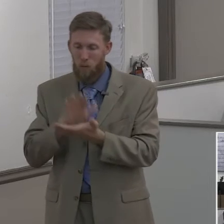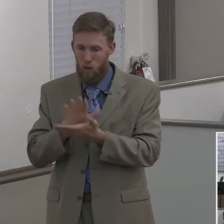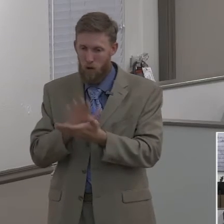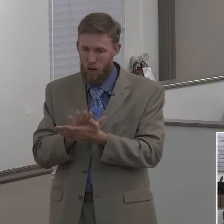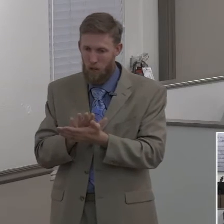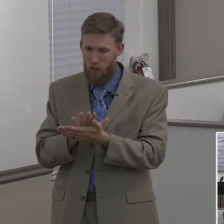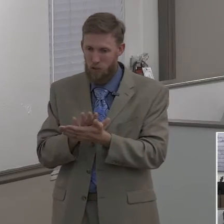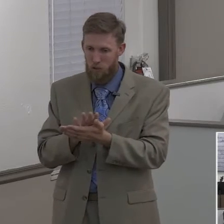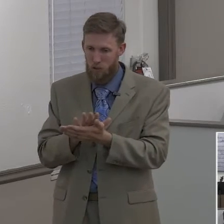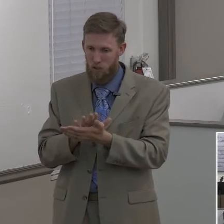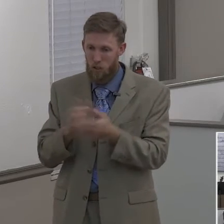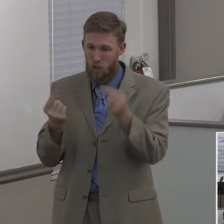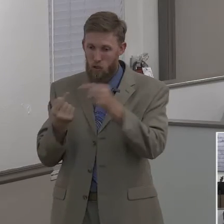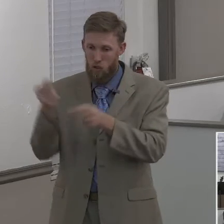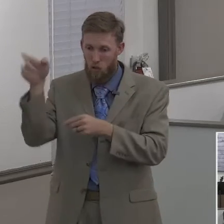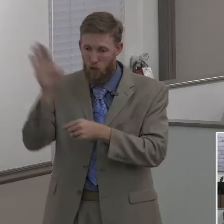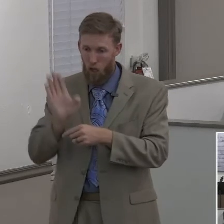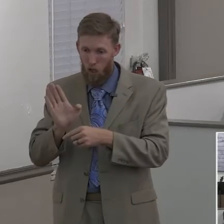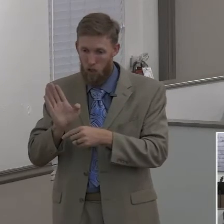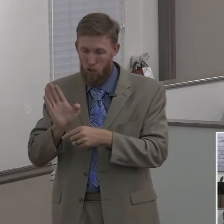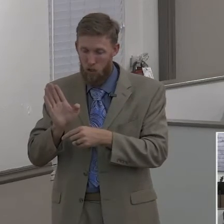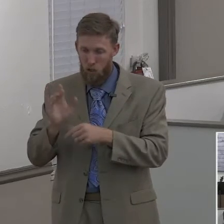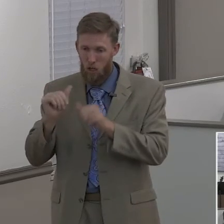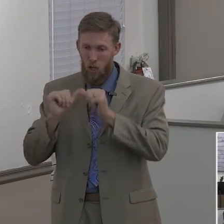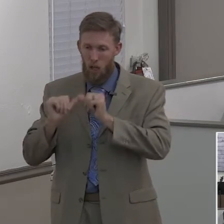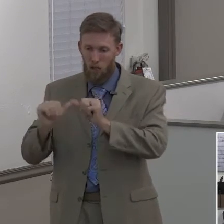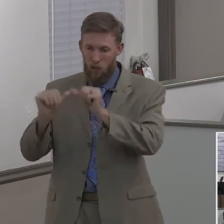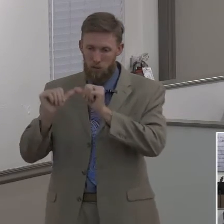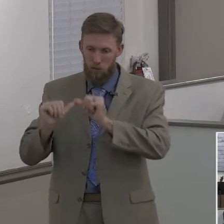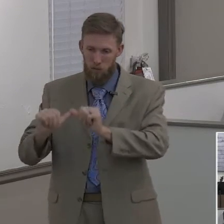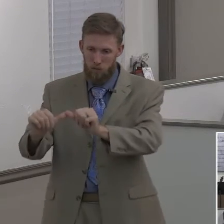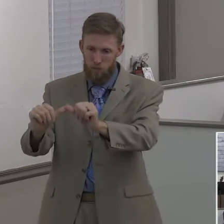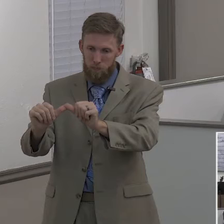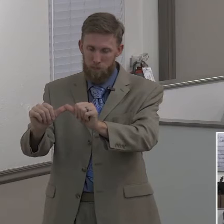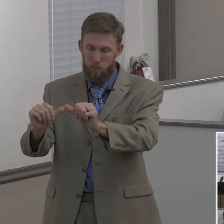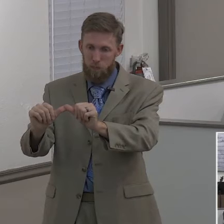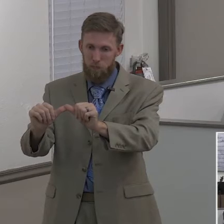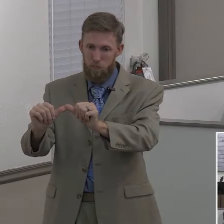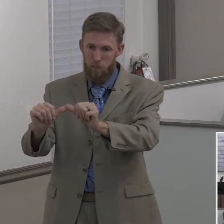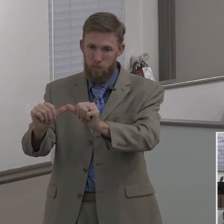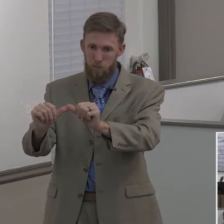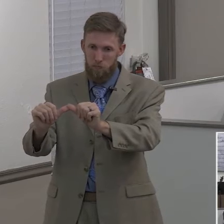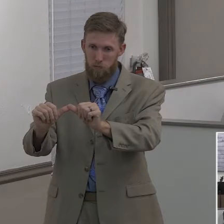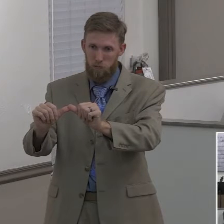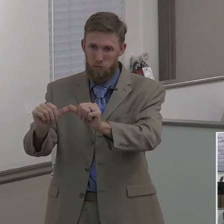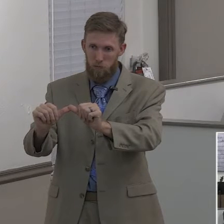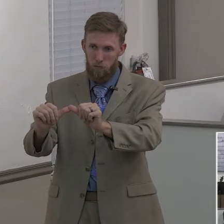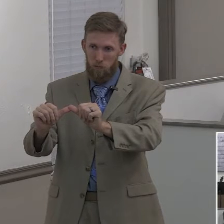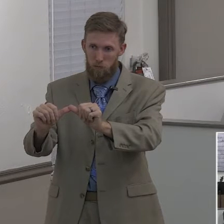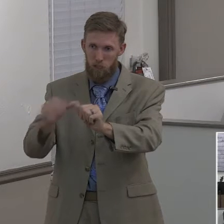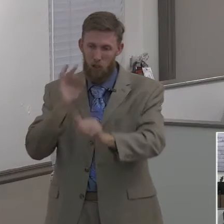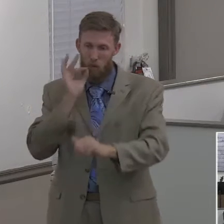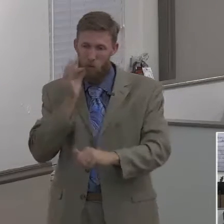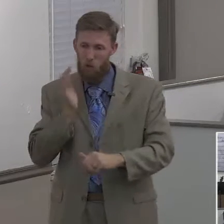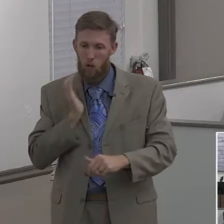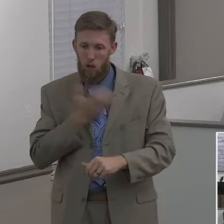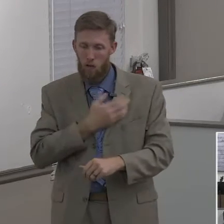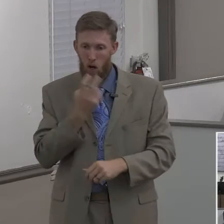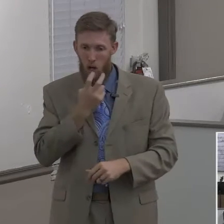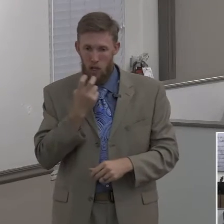Praise to God. When? That is the fruit of our